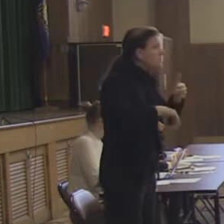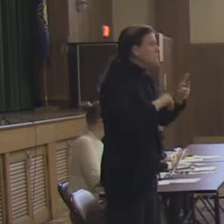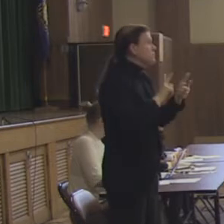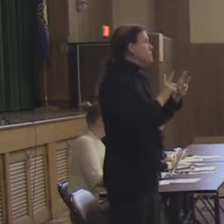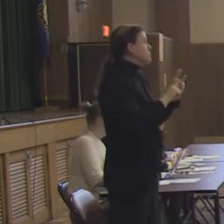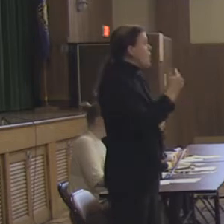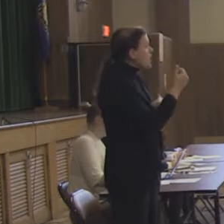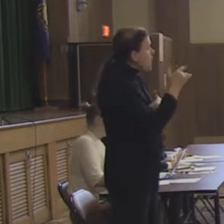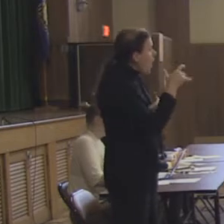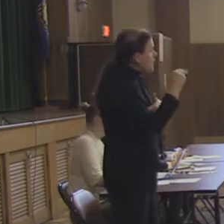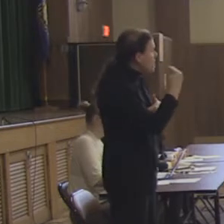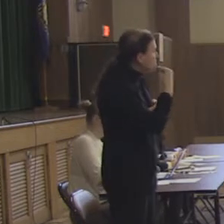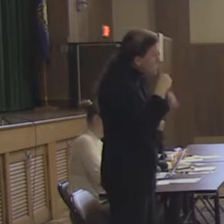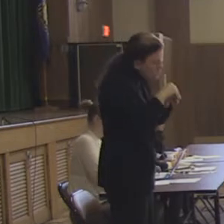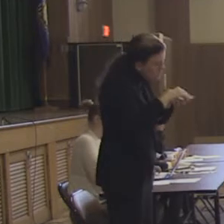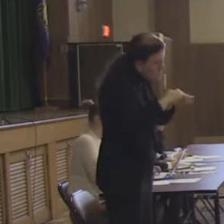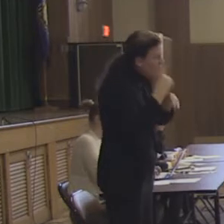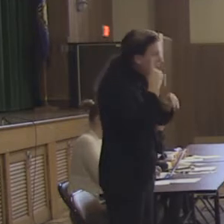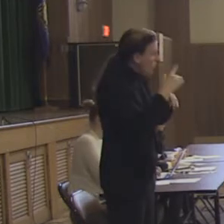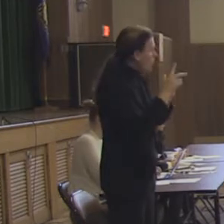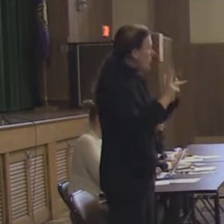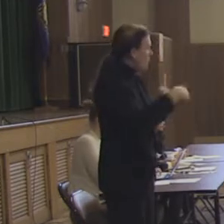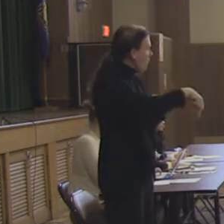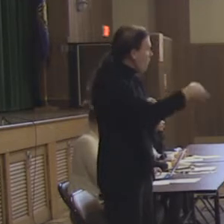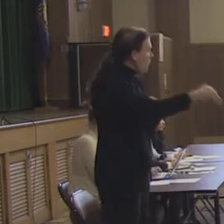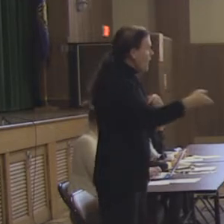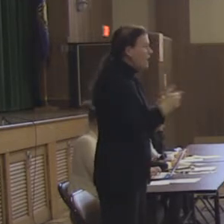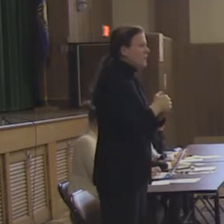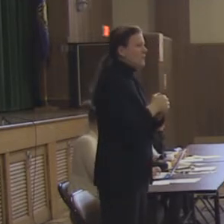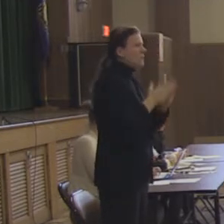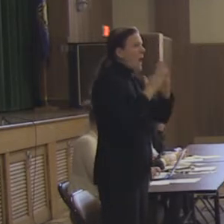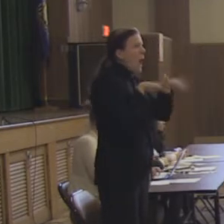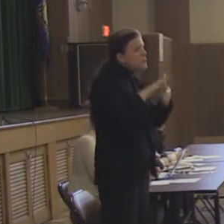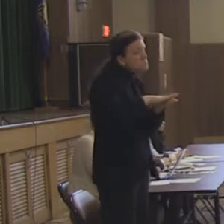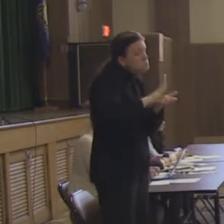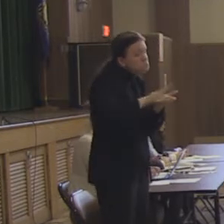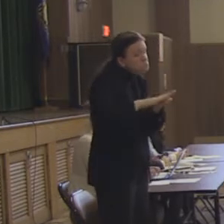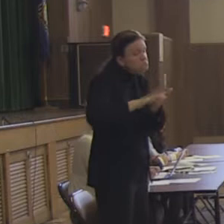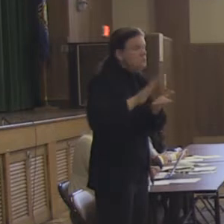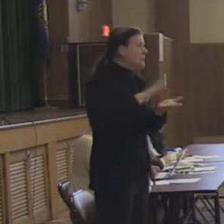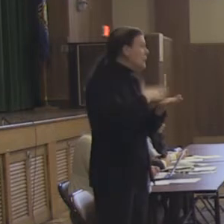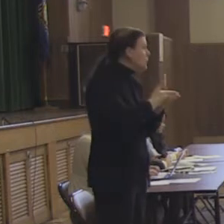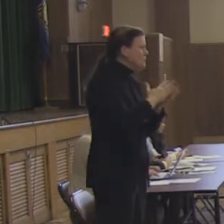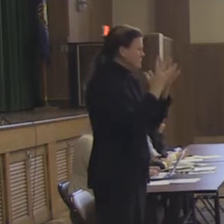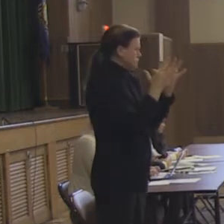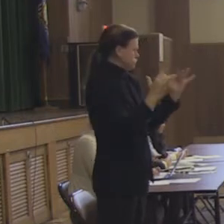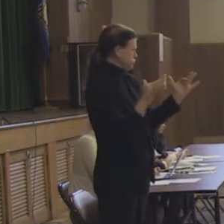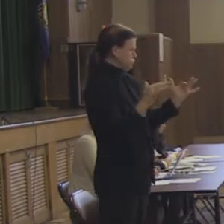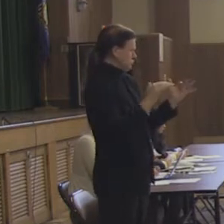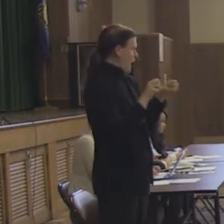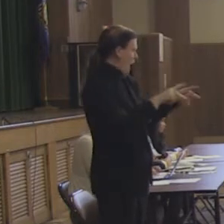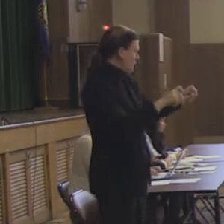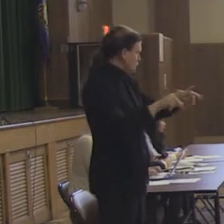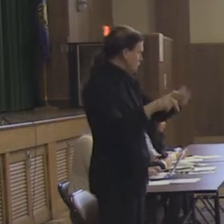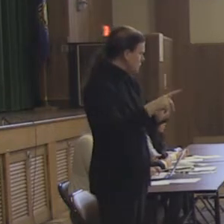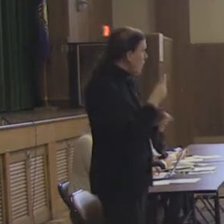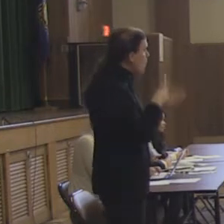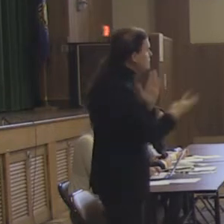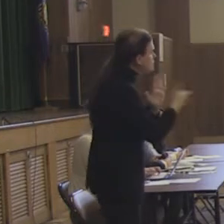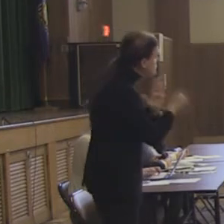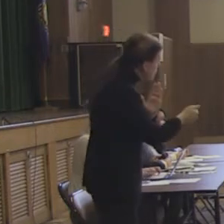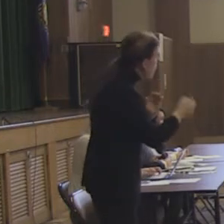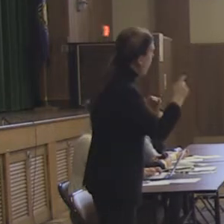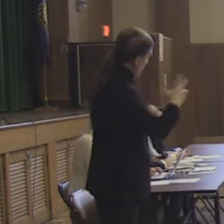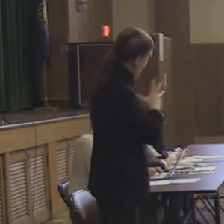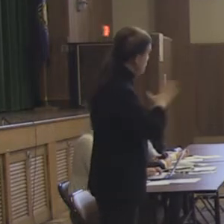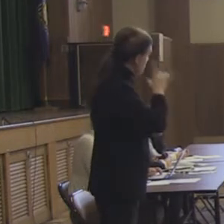organic gardening, household and cooking programs, individualized kinds of things